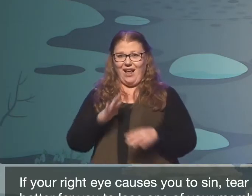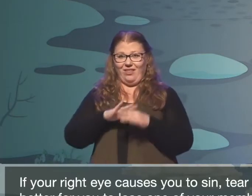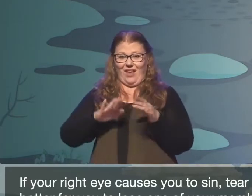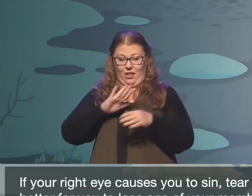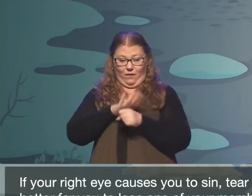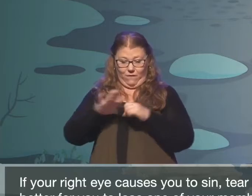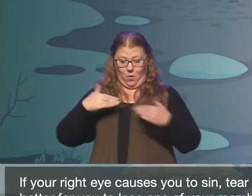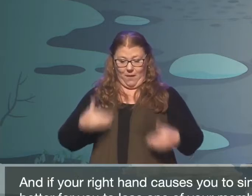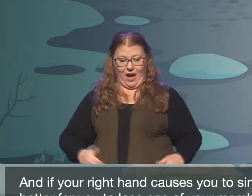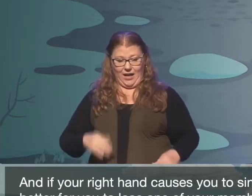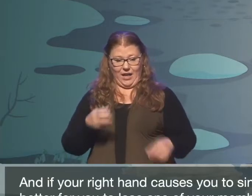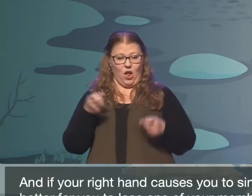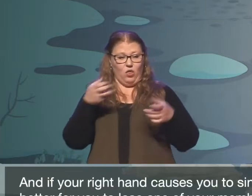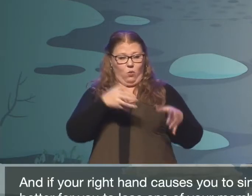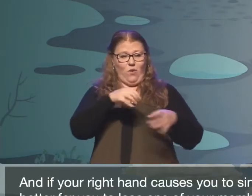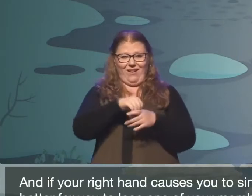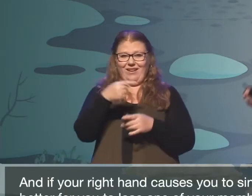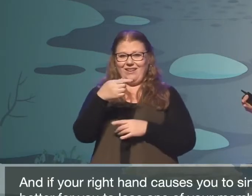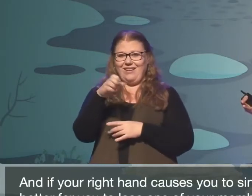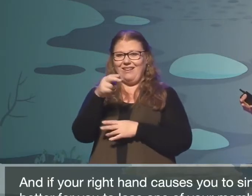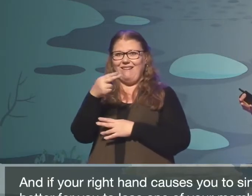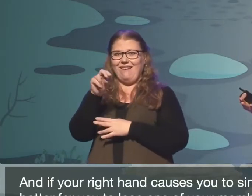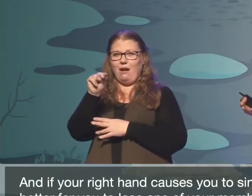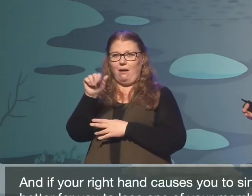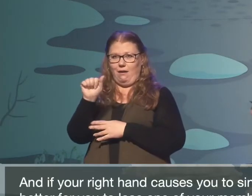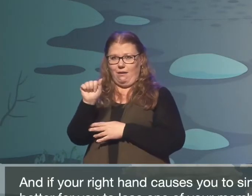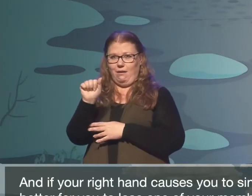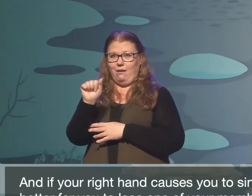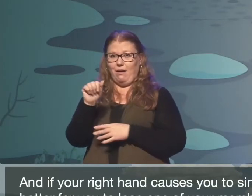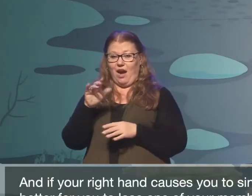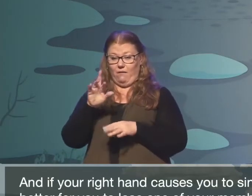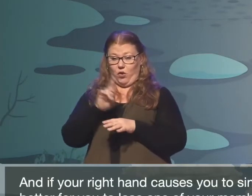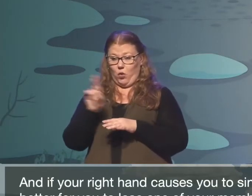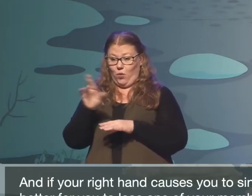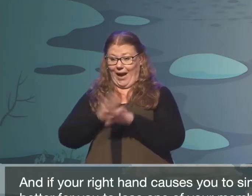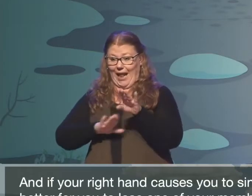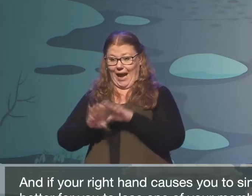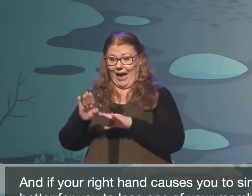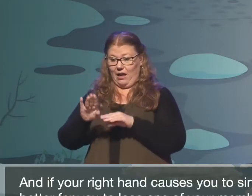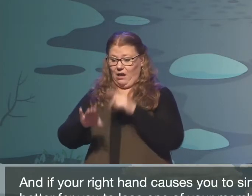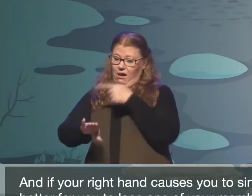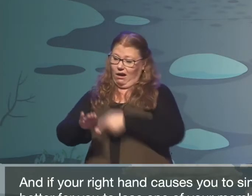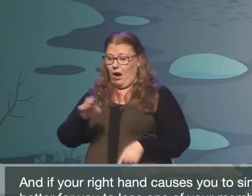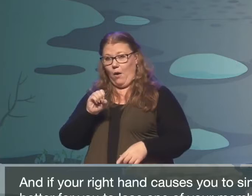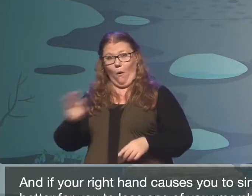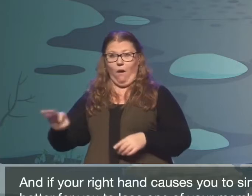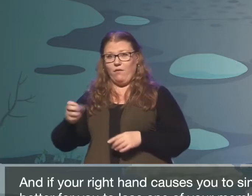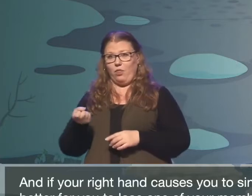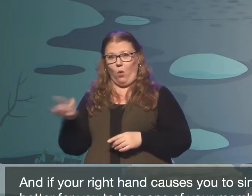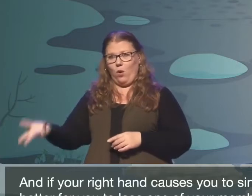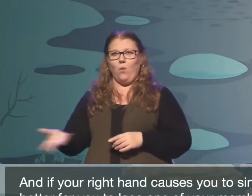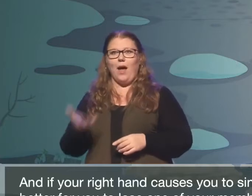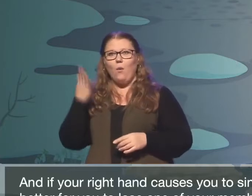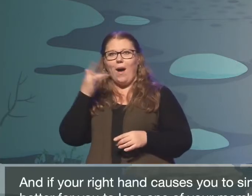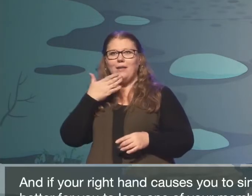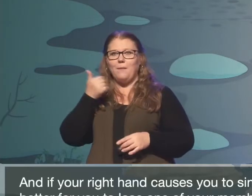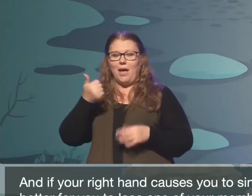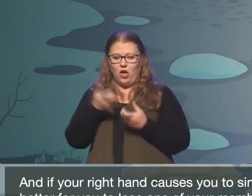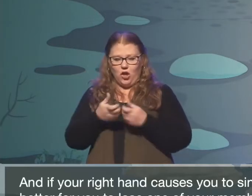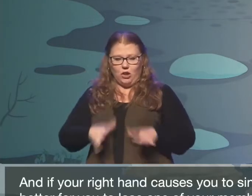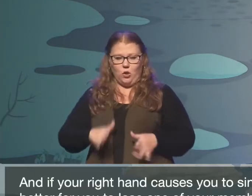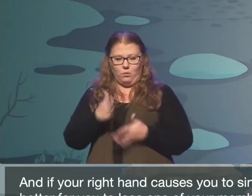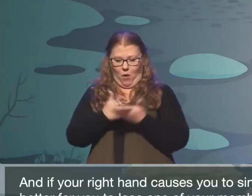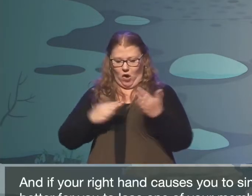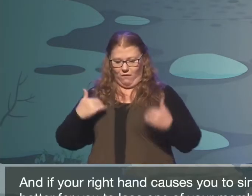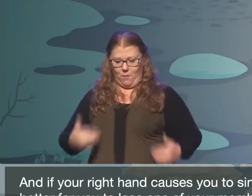thrown into Gehenna. And if your right hand causes you to sin, cut it off and throw it away. It's better for you to lose one of